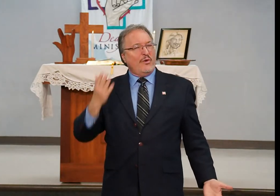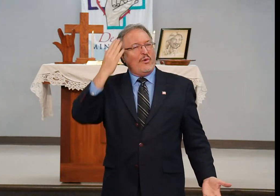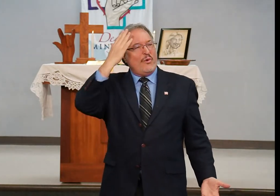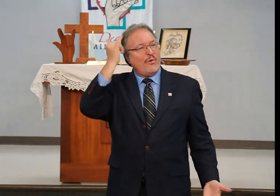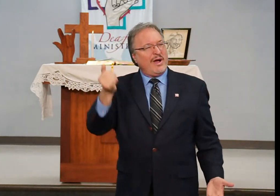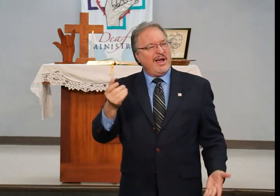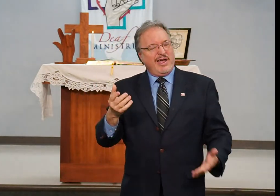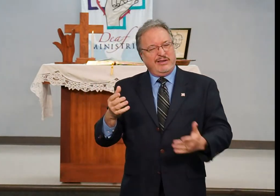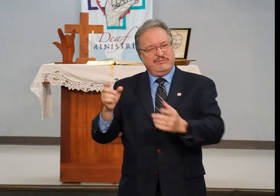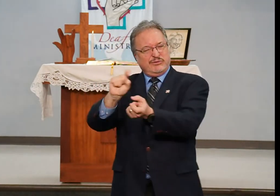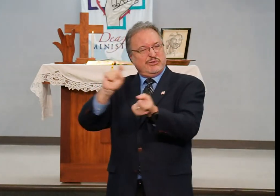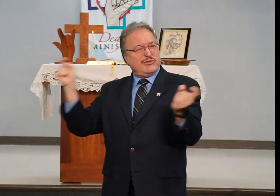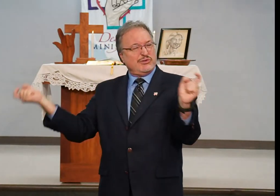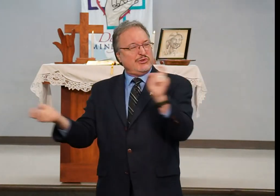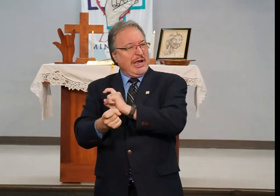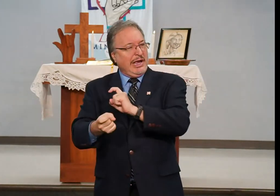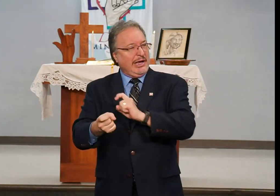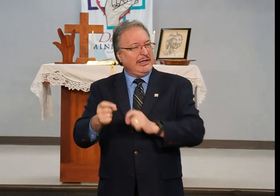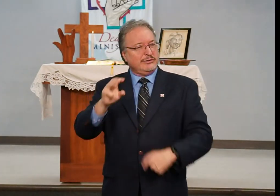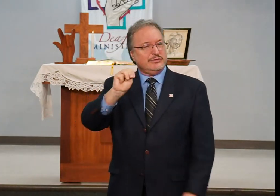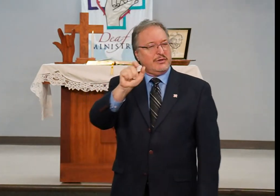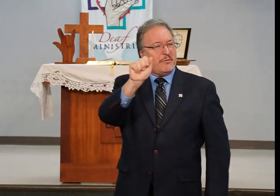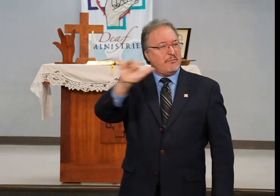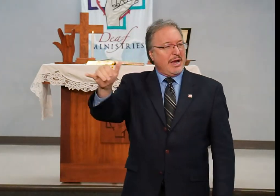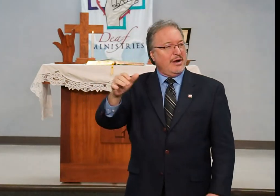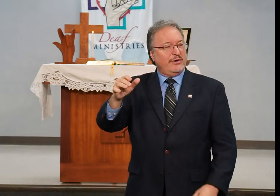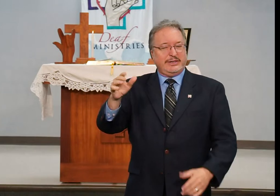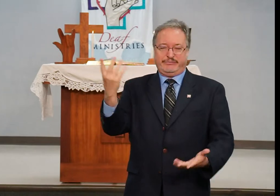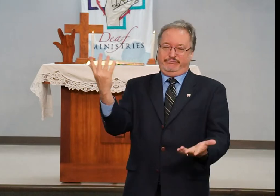It's fascinating to me that there is no art that portrays